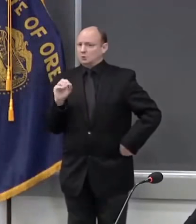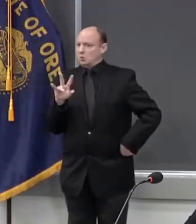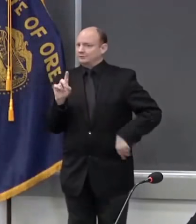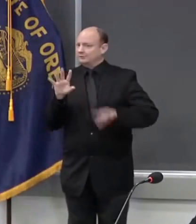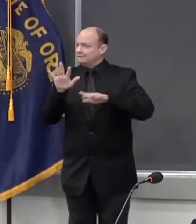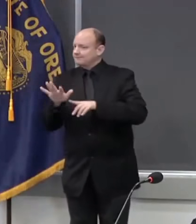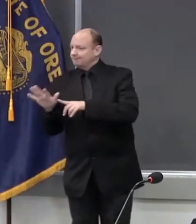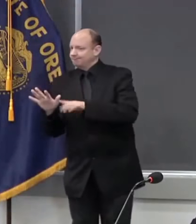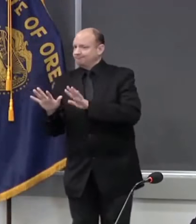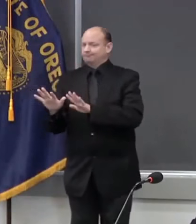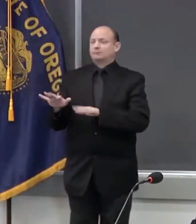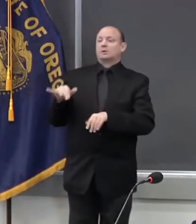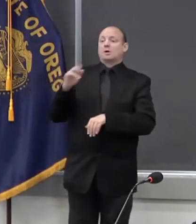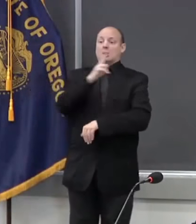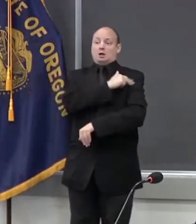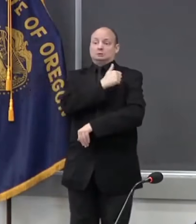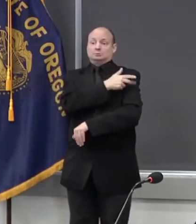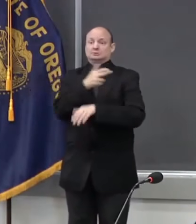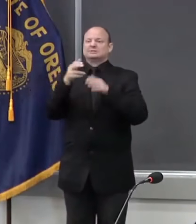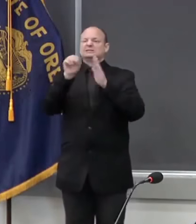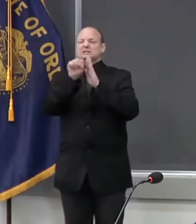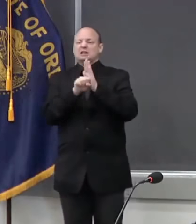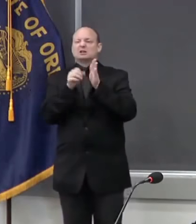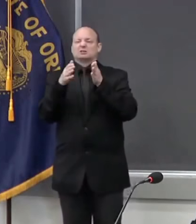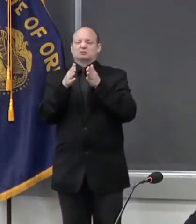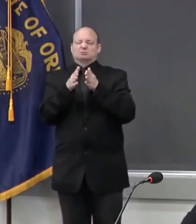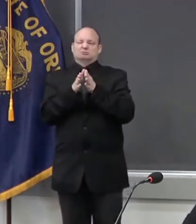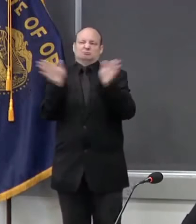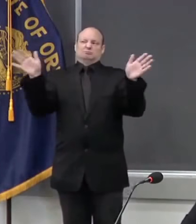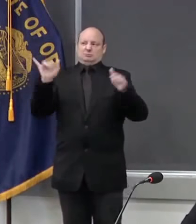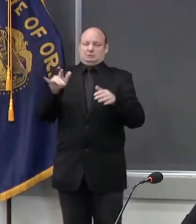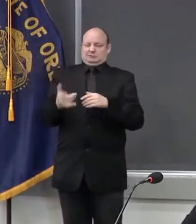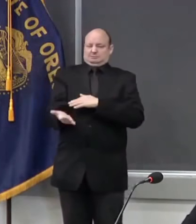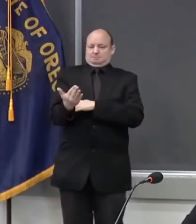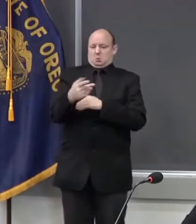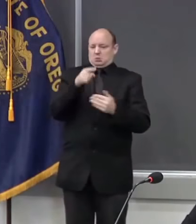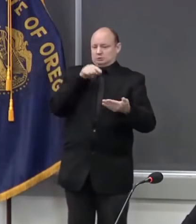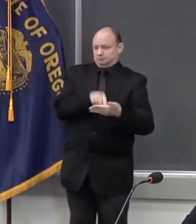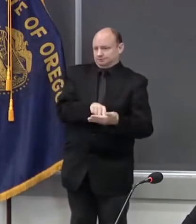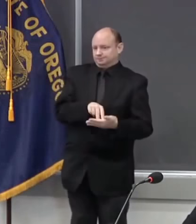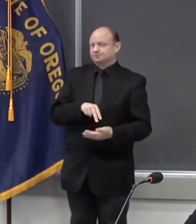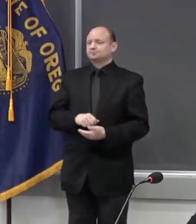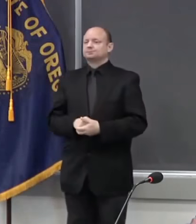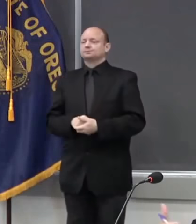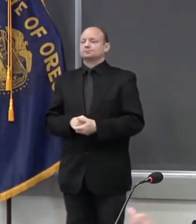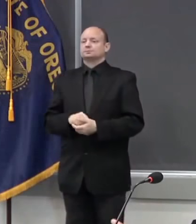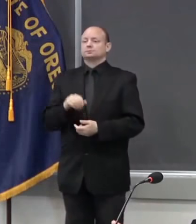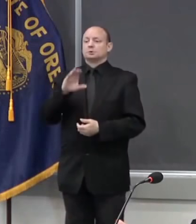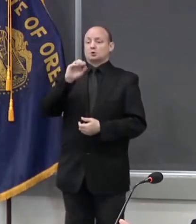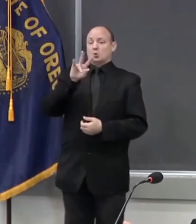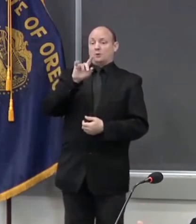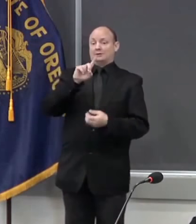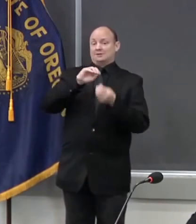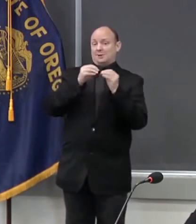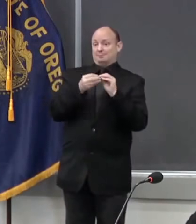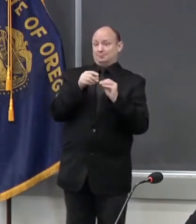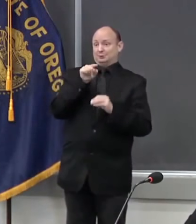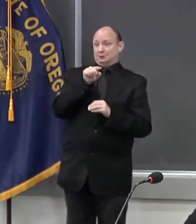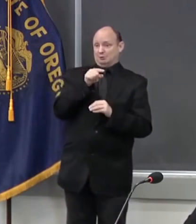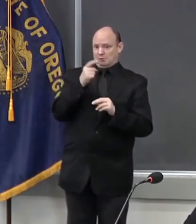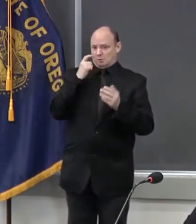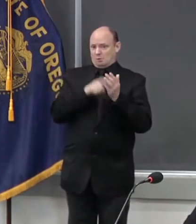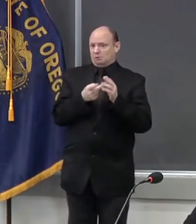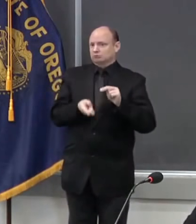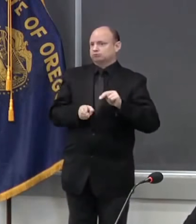COVID-19 in hospitals statewide yesterday morning. These COVID census numbers have consistently risen over the past